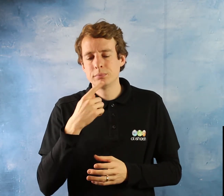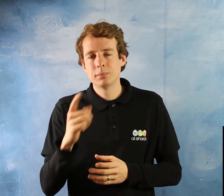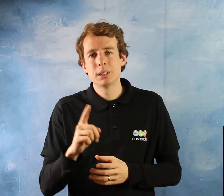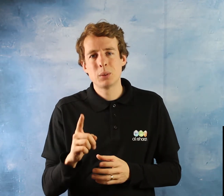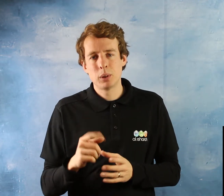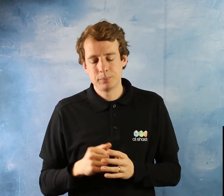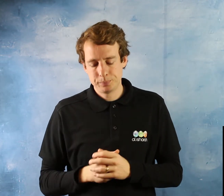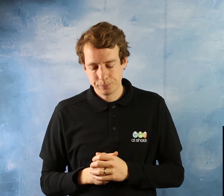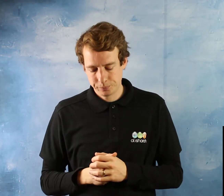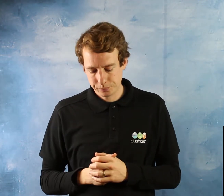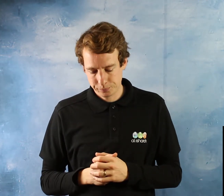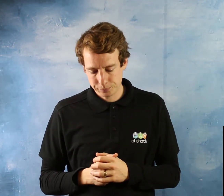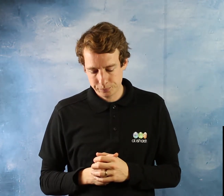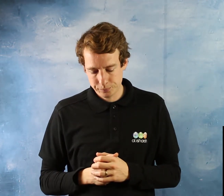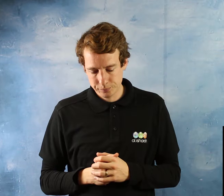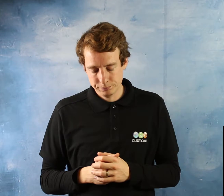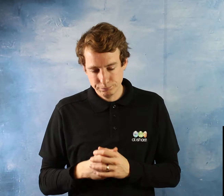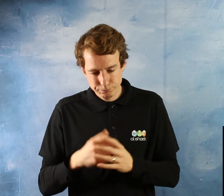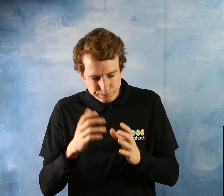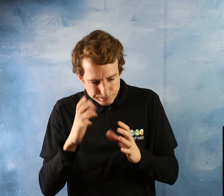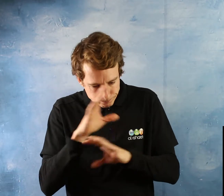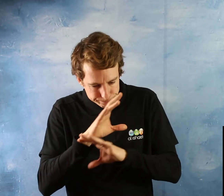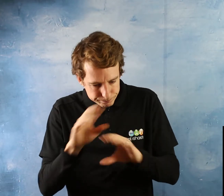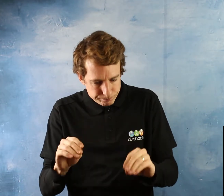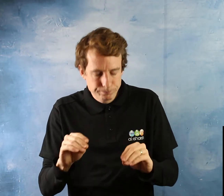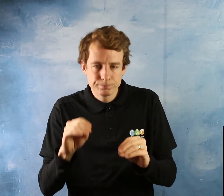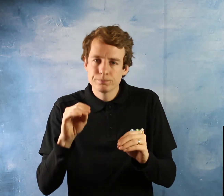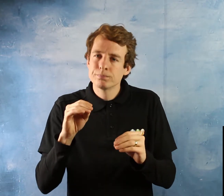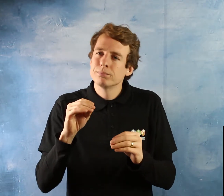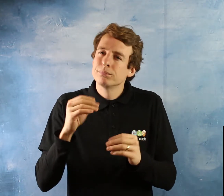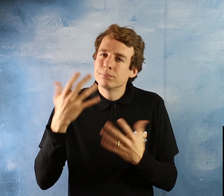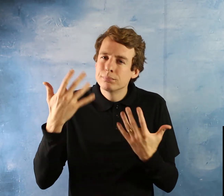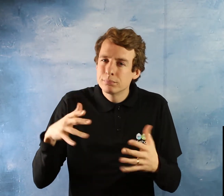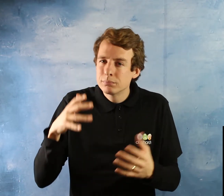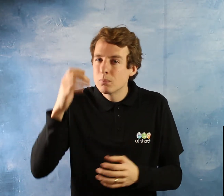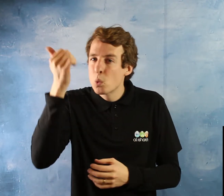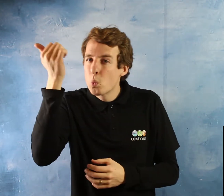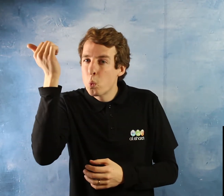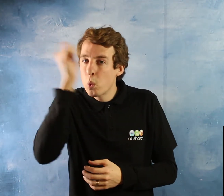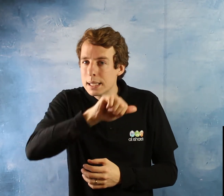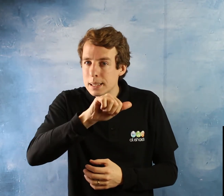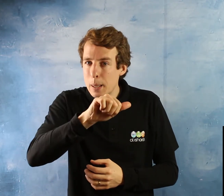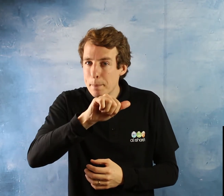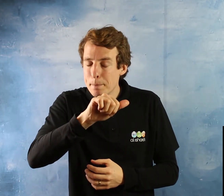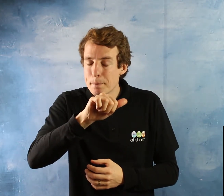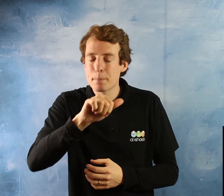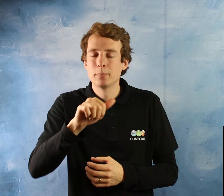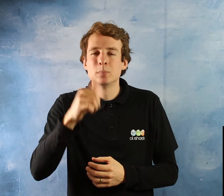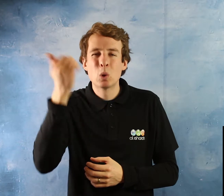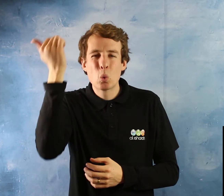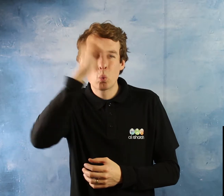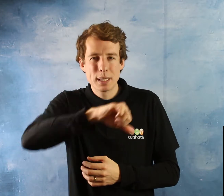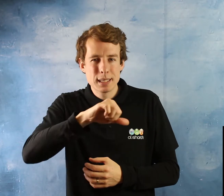good wisdom is humbleness. Vehicle of the wisdom is humbleness. What does it